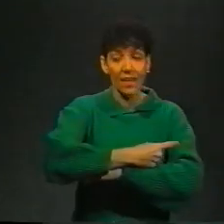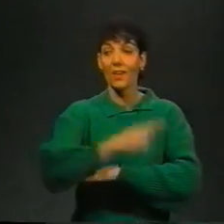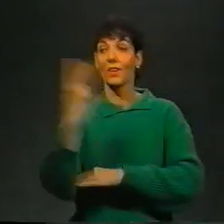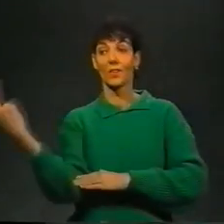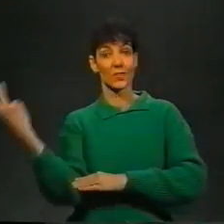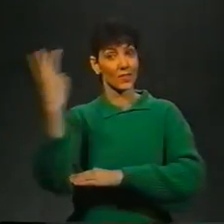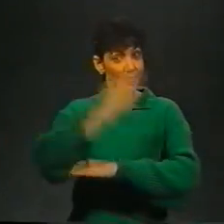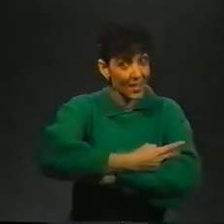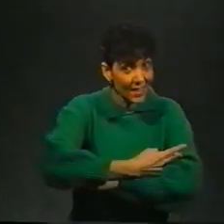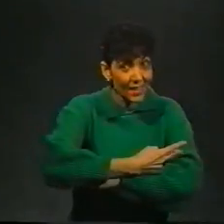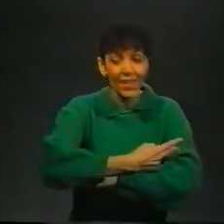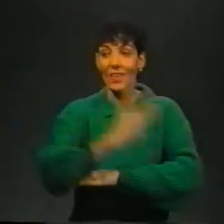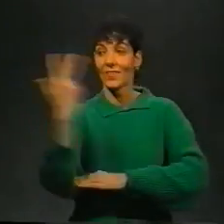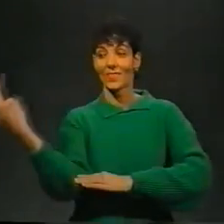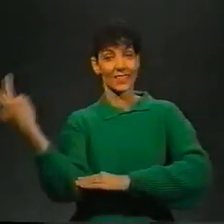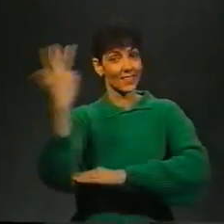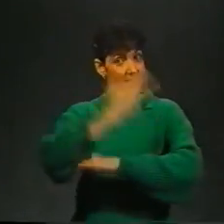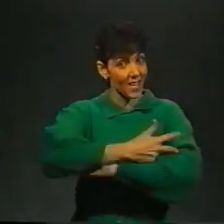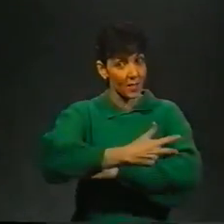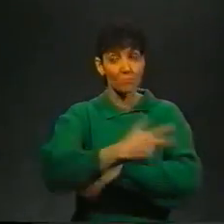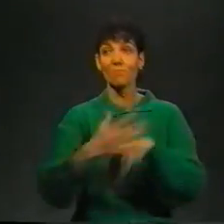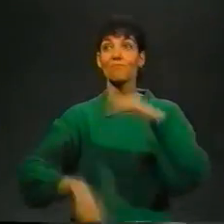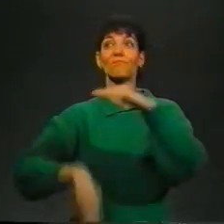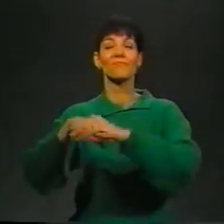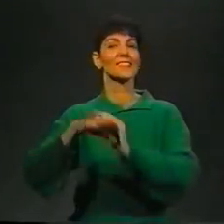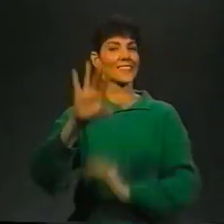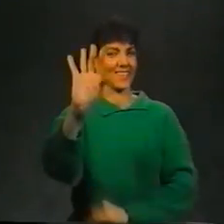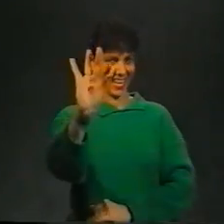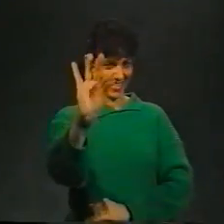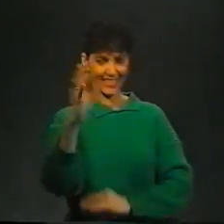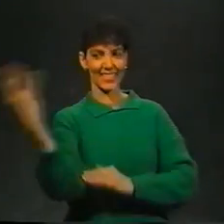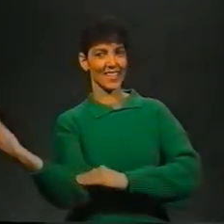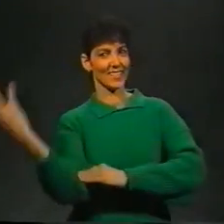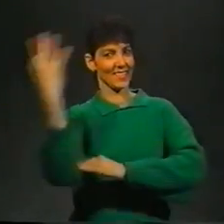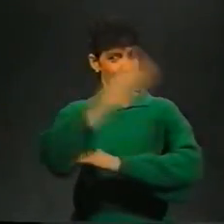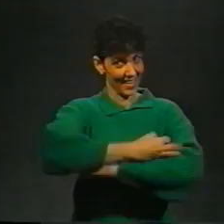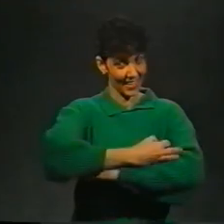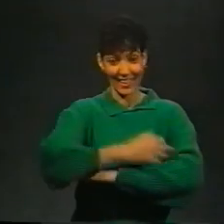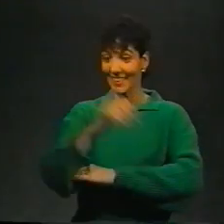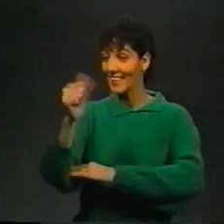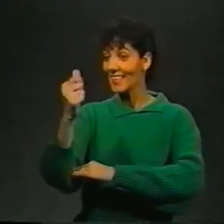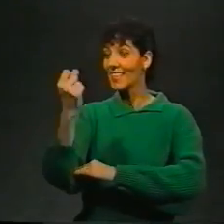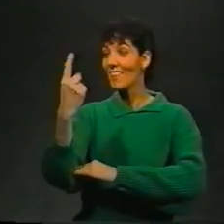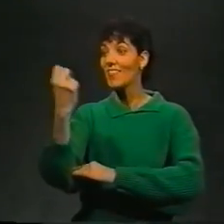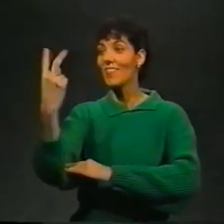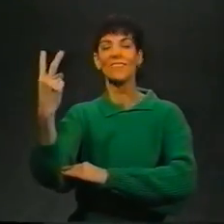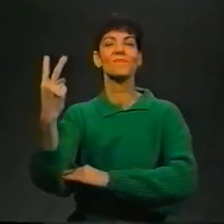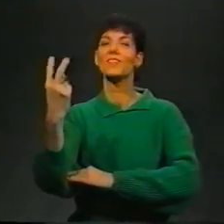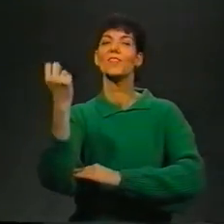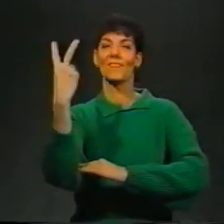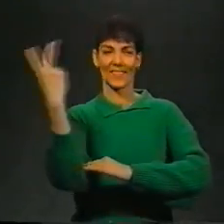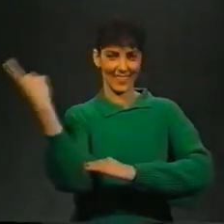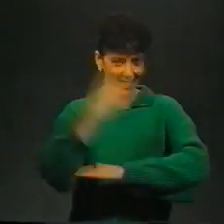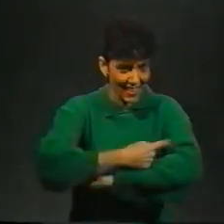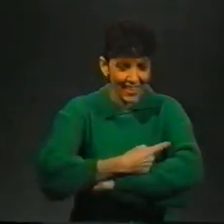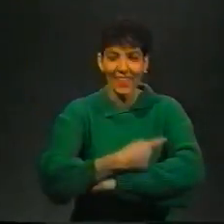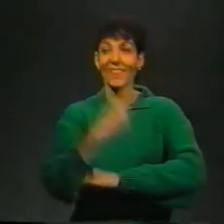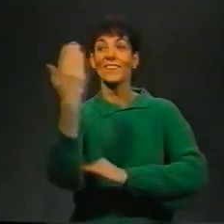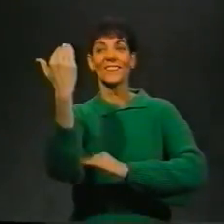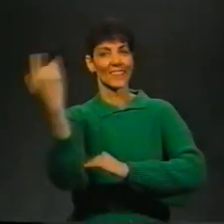As with the other time units, you may incorporate the numbers 1 through 9 into the basic sign for day. For 10